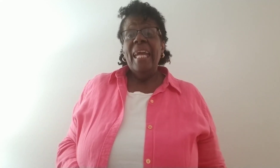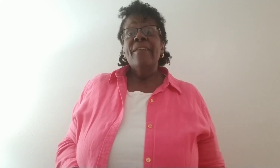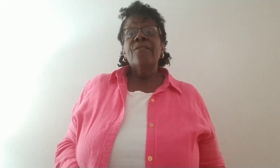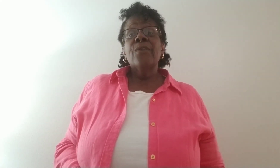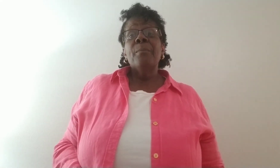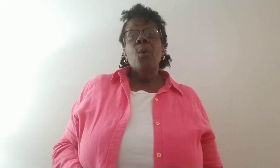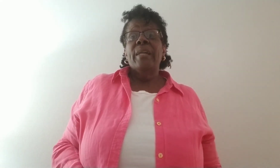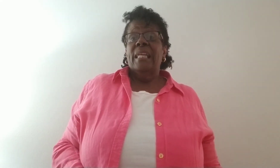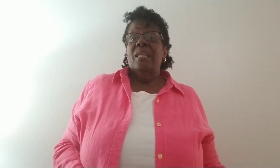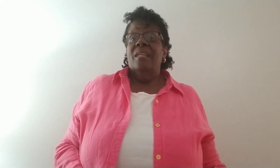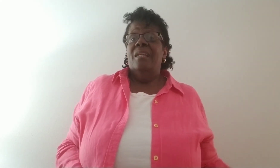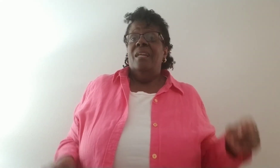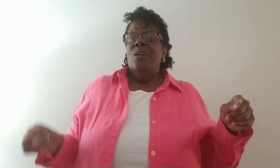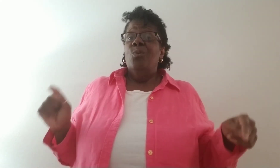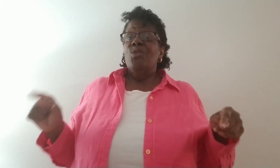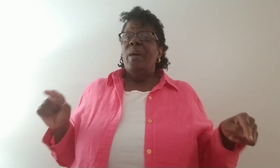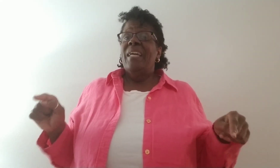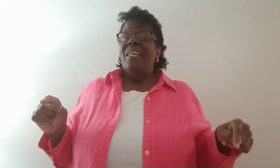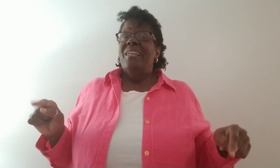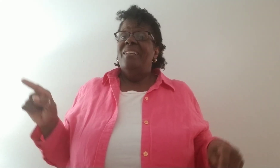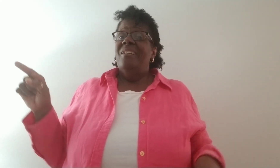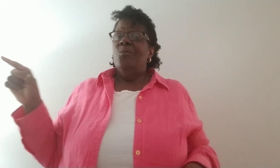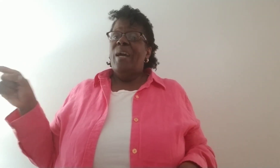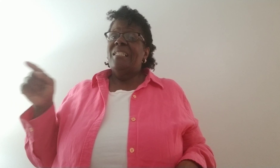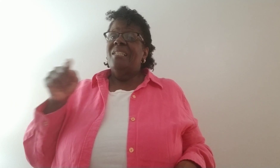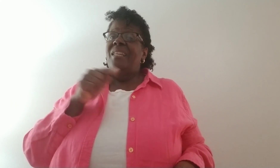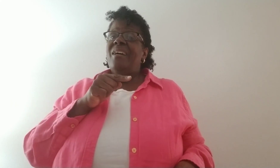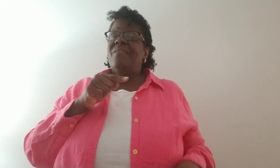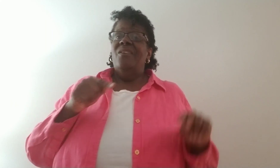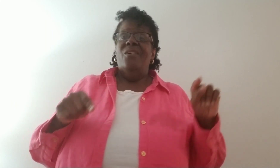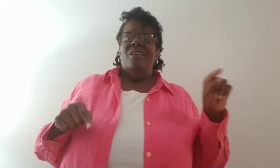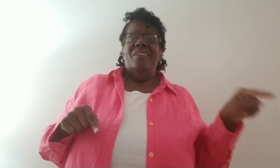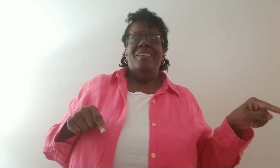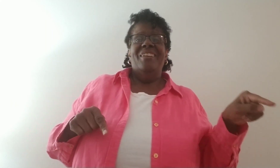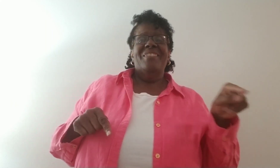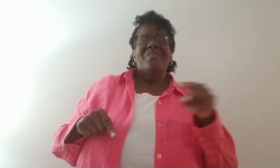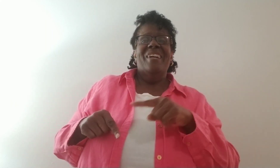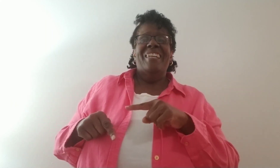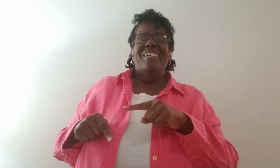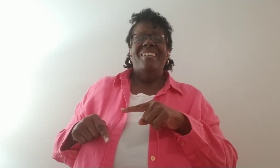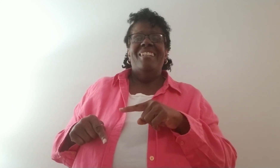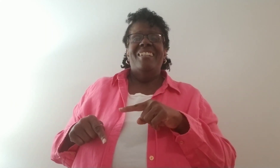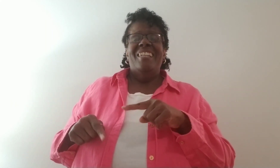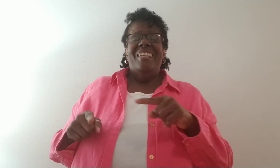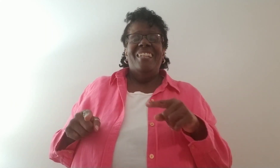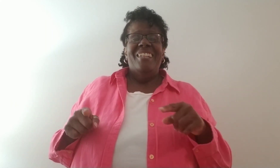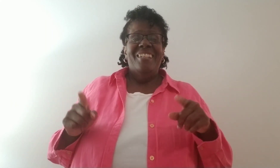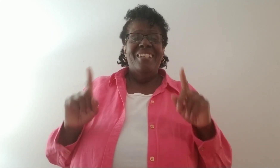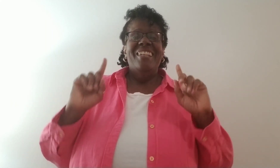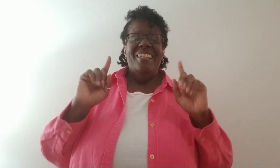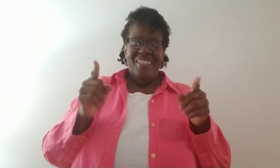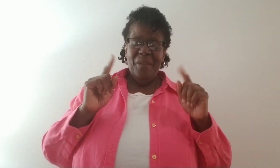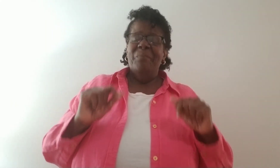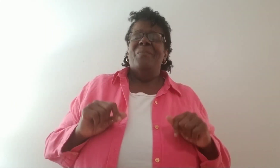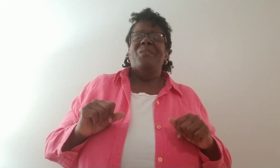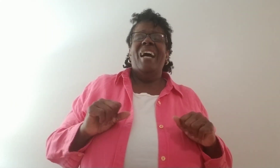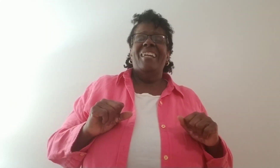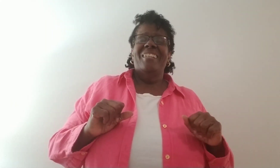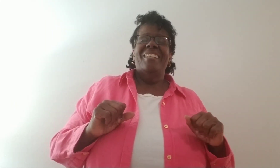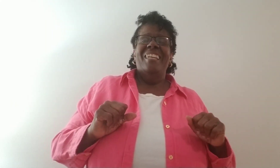Every morning, which way? Right to left, left to right. Yep, you got it.